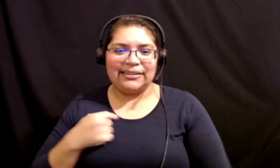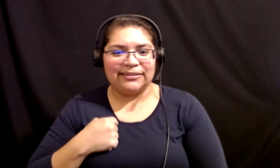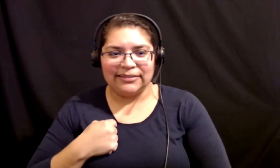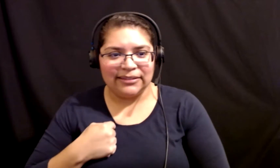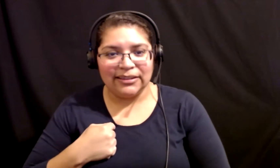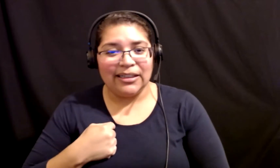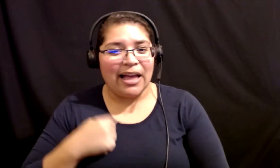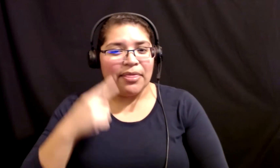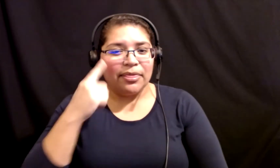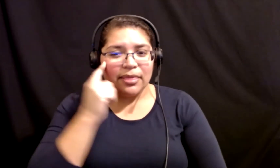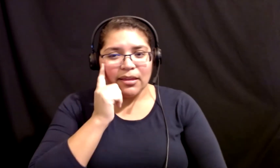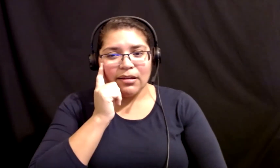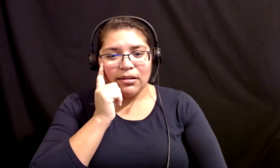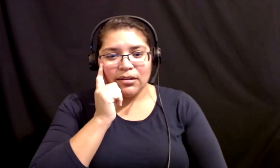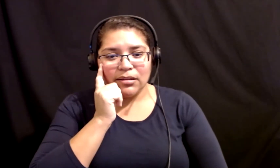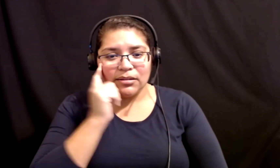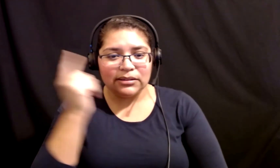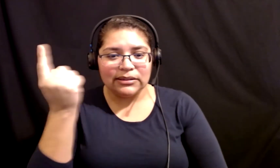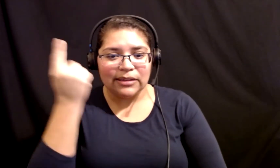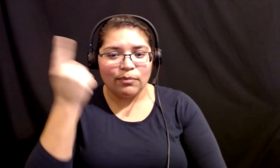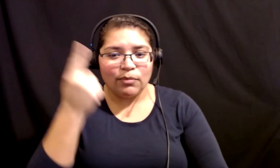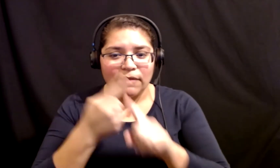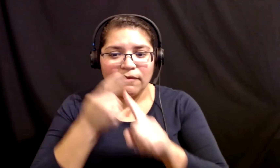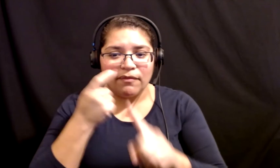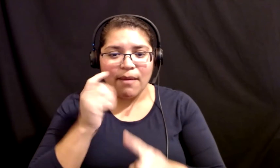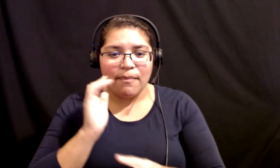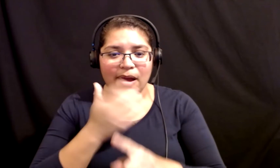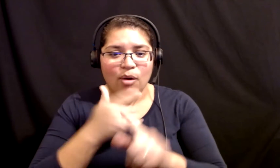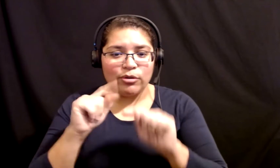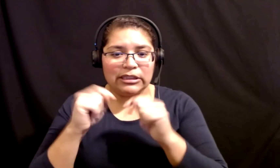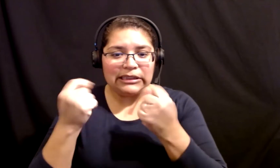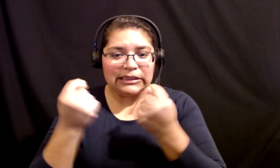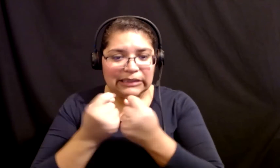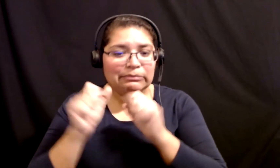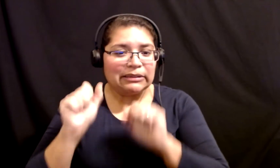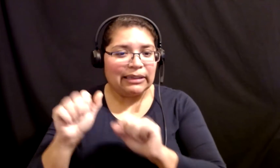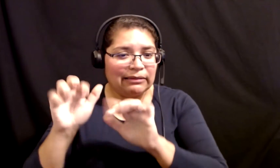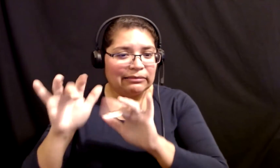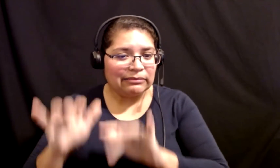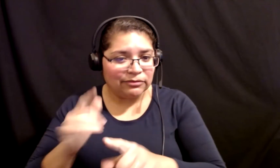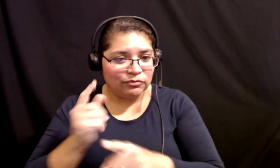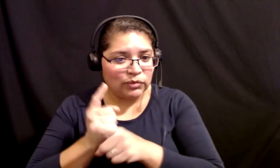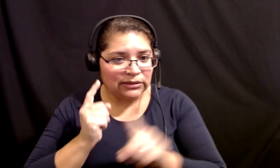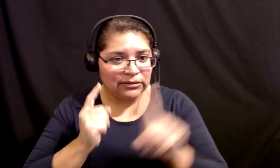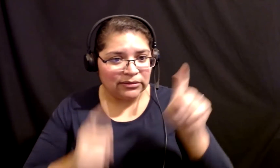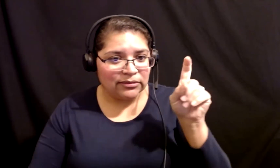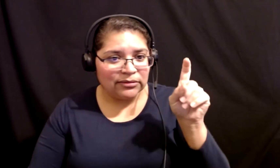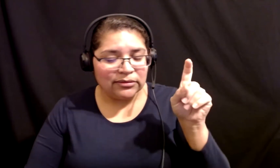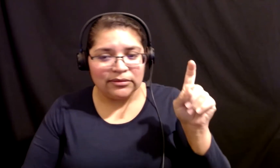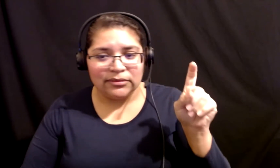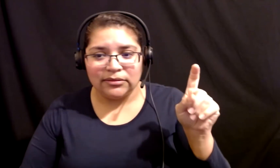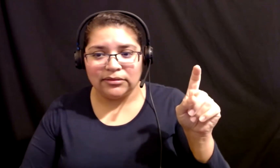I believe somebody from our team is taking notes. Is that correct?